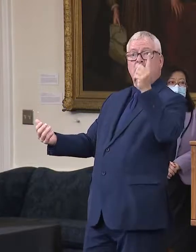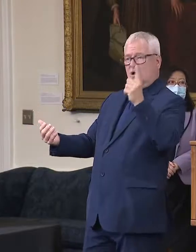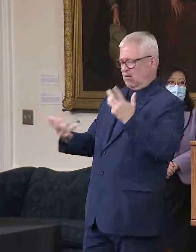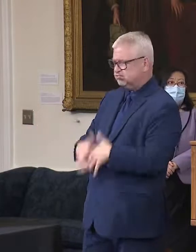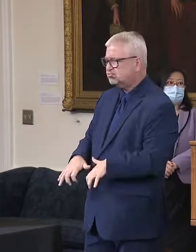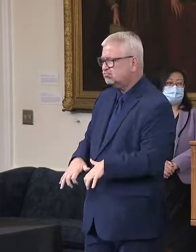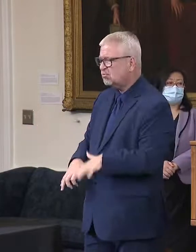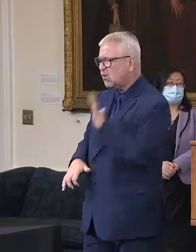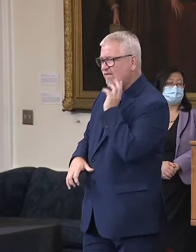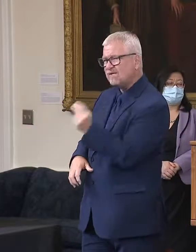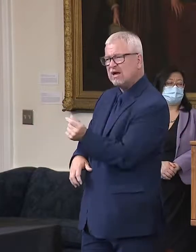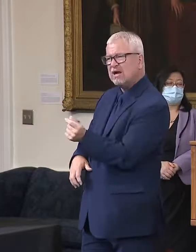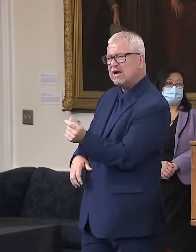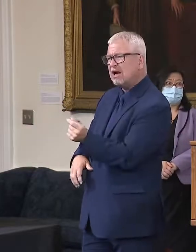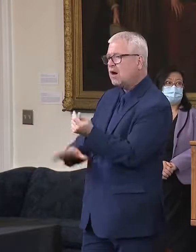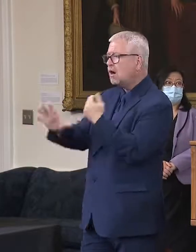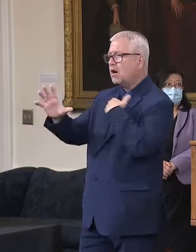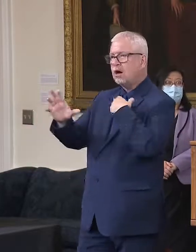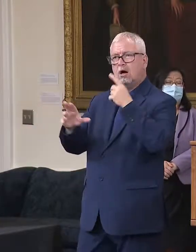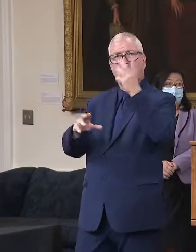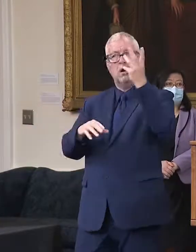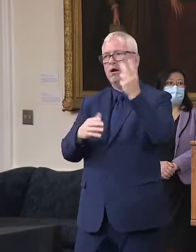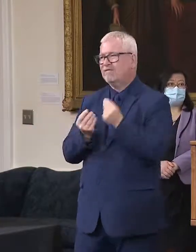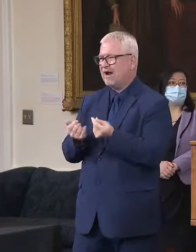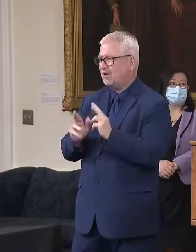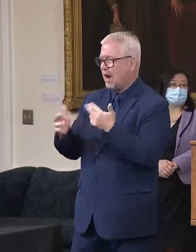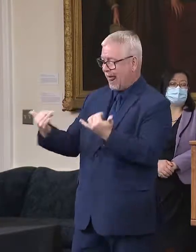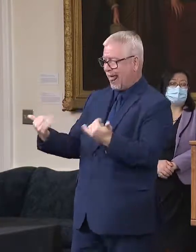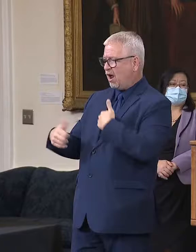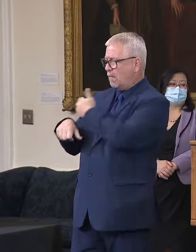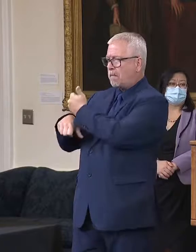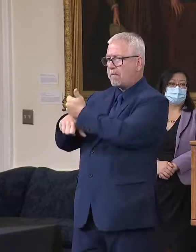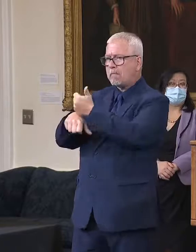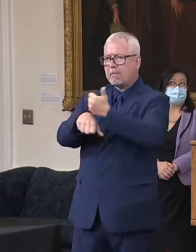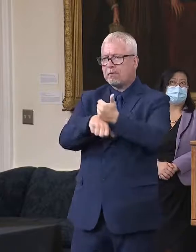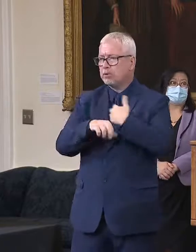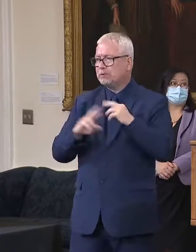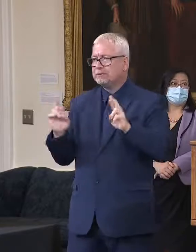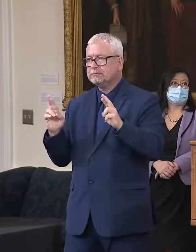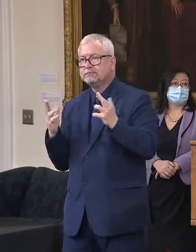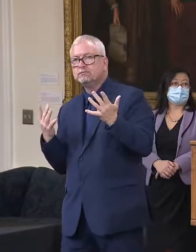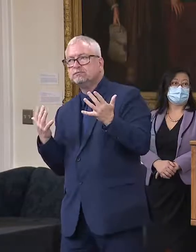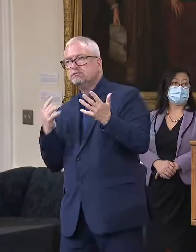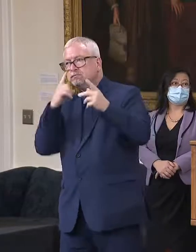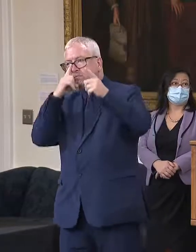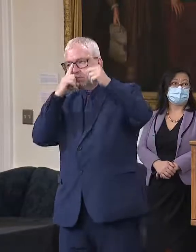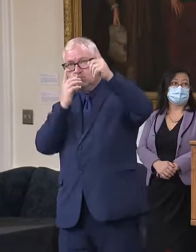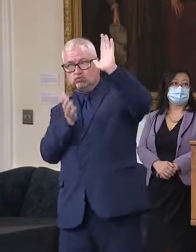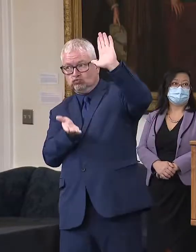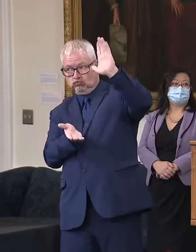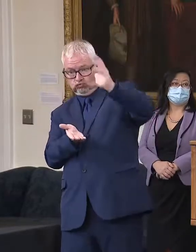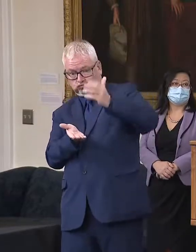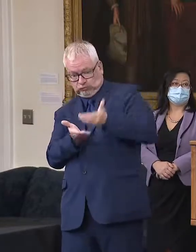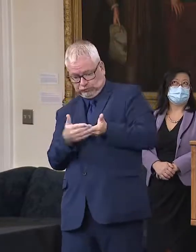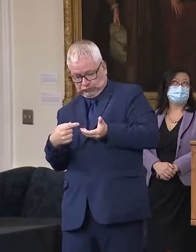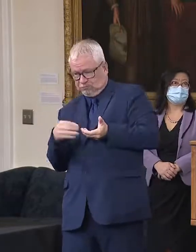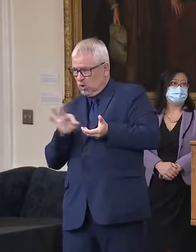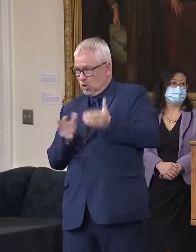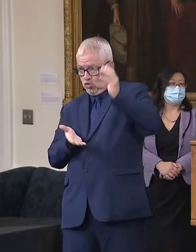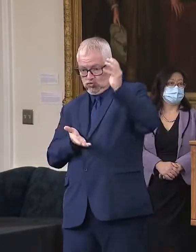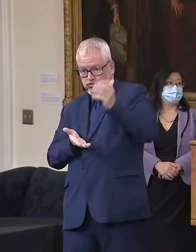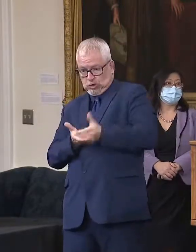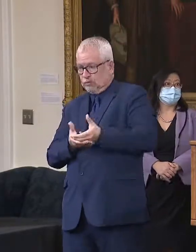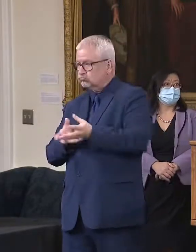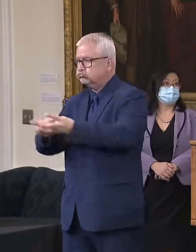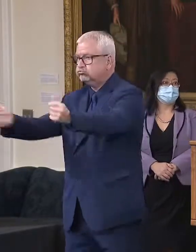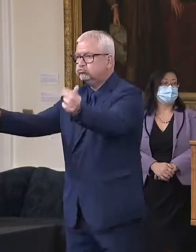pre-positioning the vaccine, which is why we've already ordered it. And so as soon as it gets here, we'll be ready, and as Dr. Chan, we've